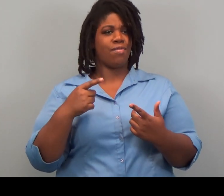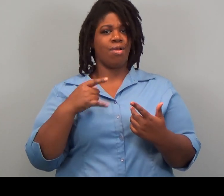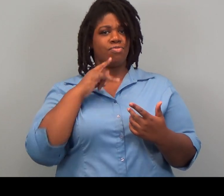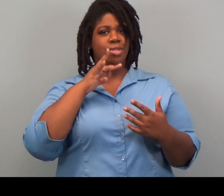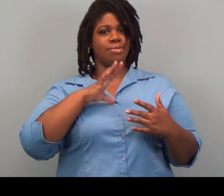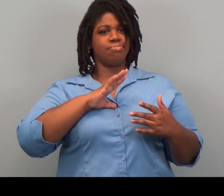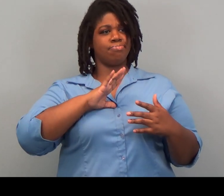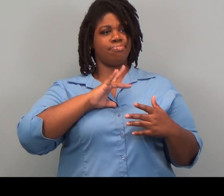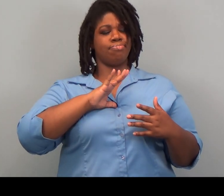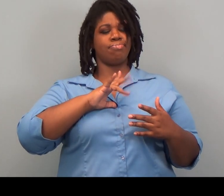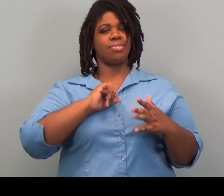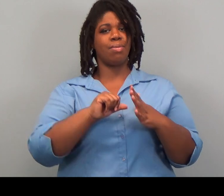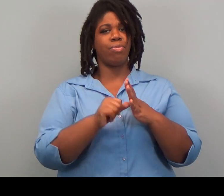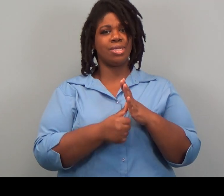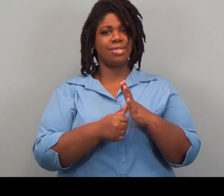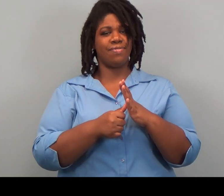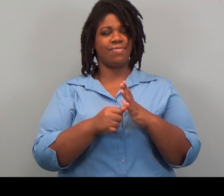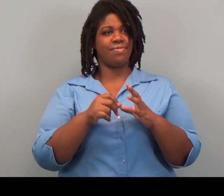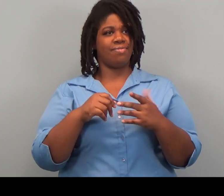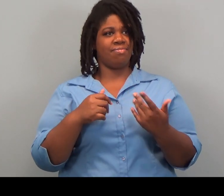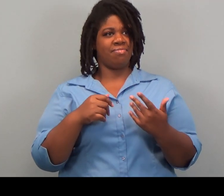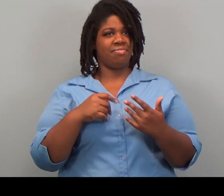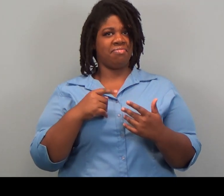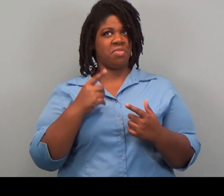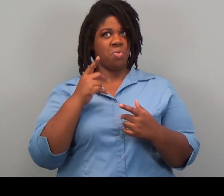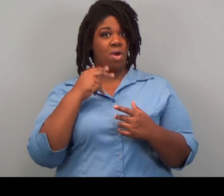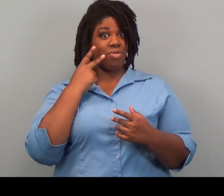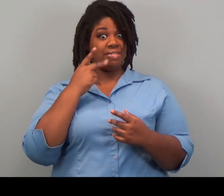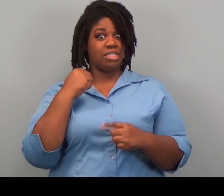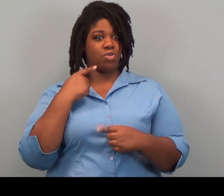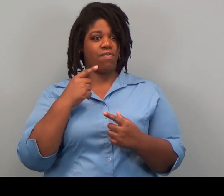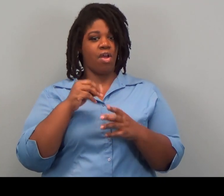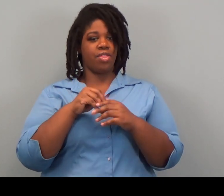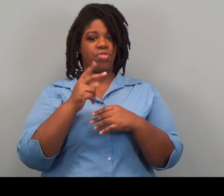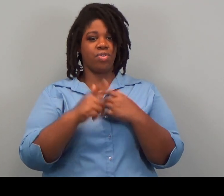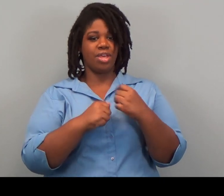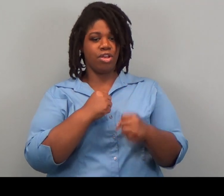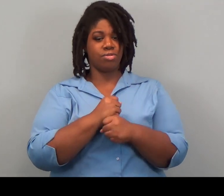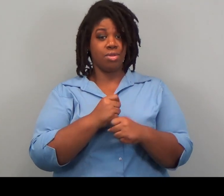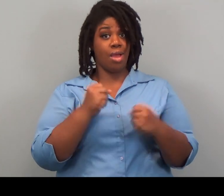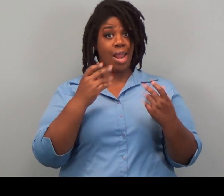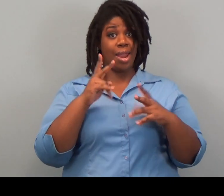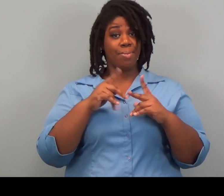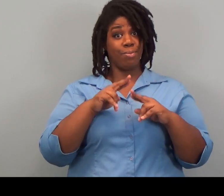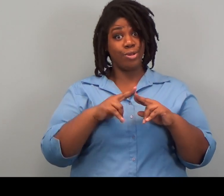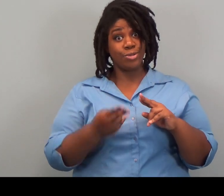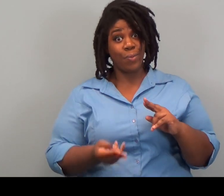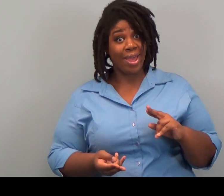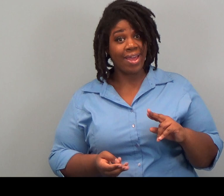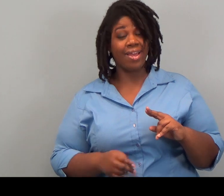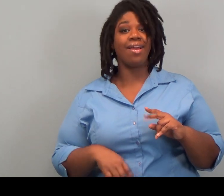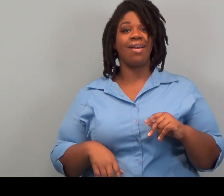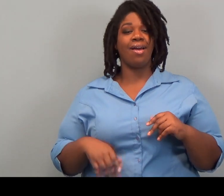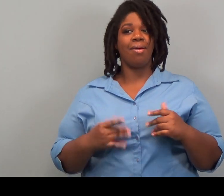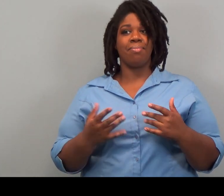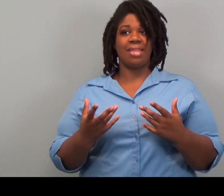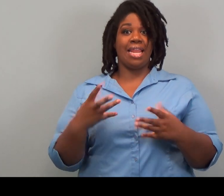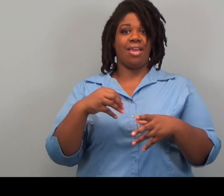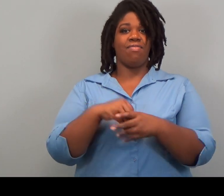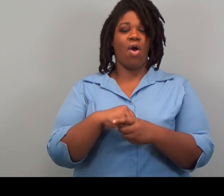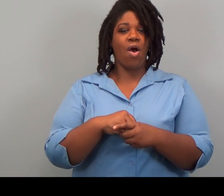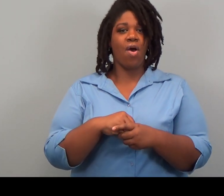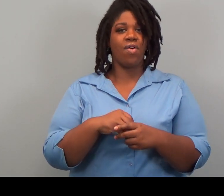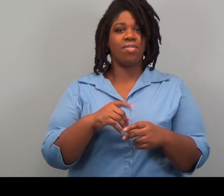over the course of the last 3 years. Lots of folks losing weight, lots of folks getting involved, but the plus piece is what really makes it